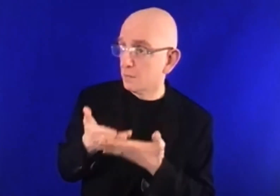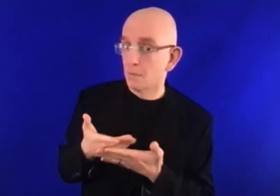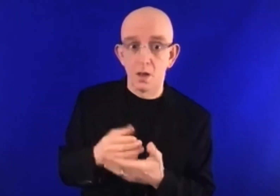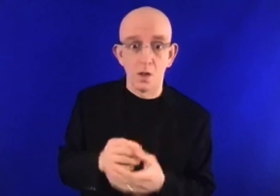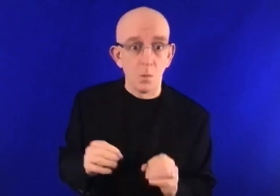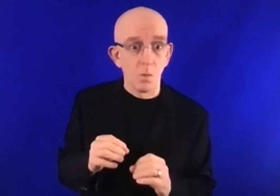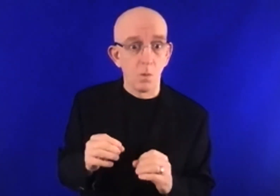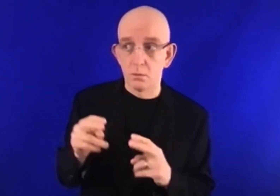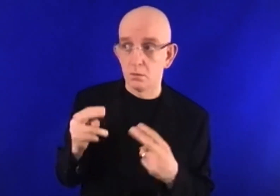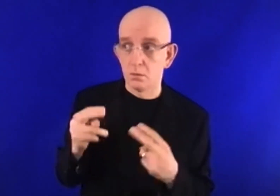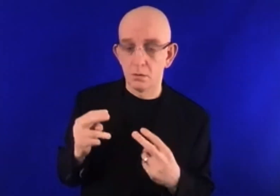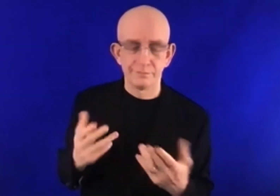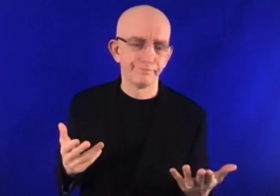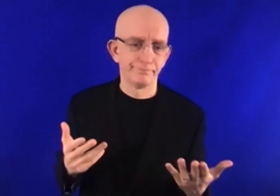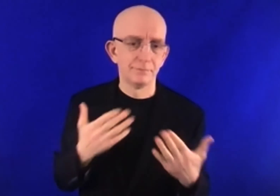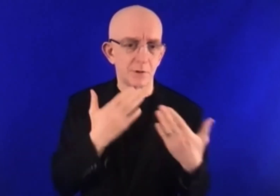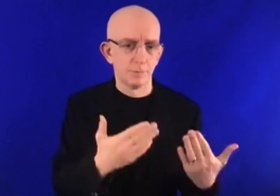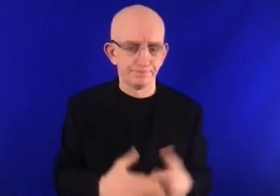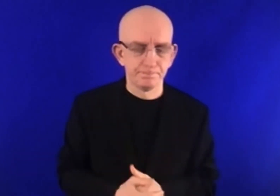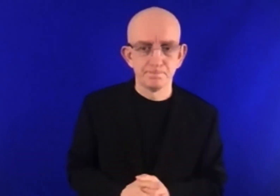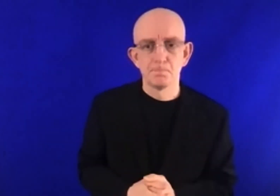And have the next person, please.